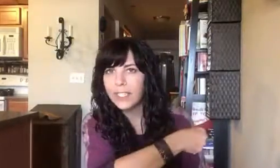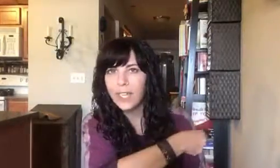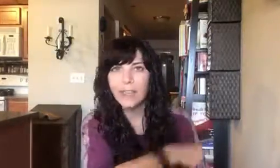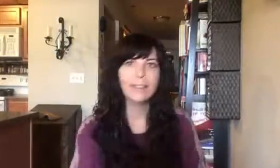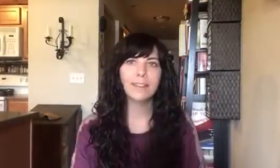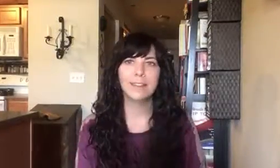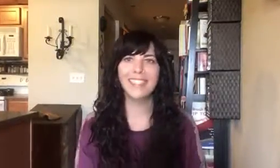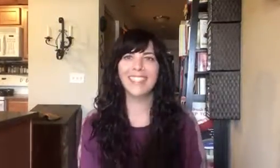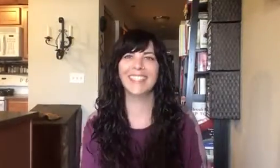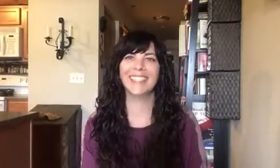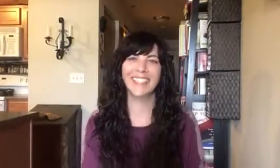pizza.